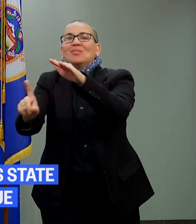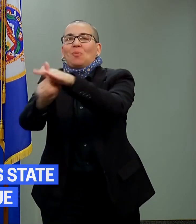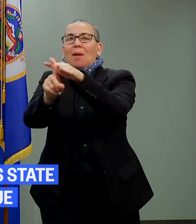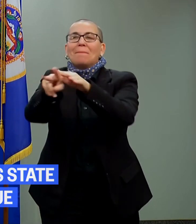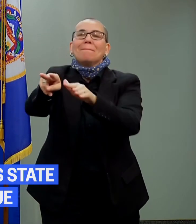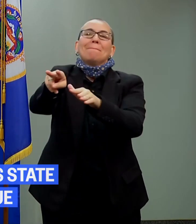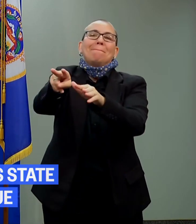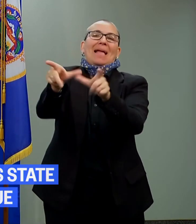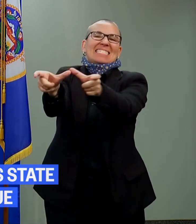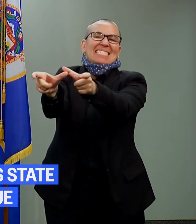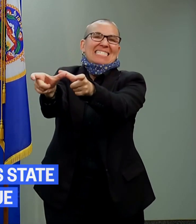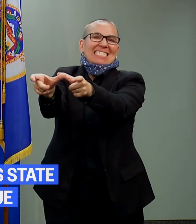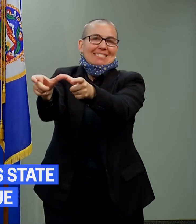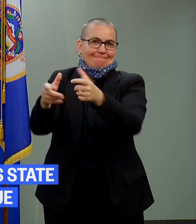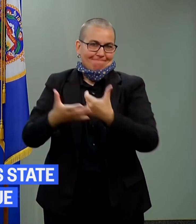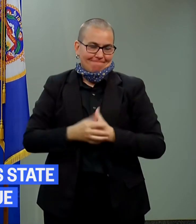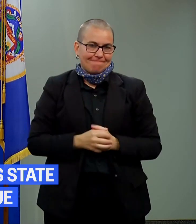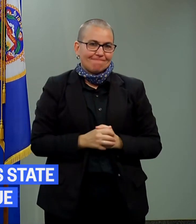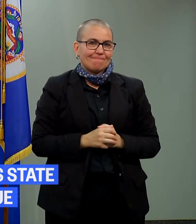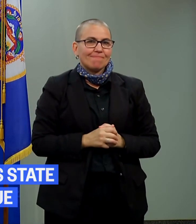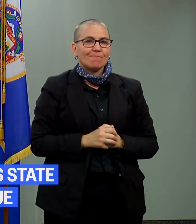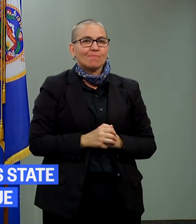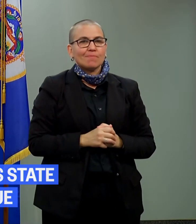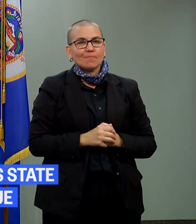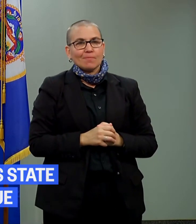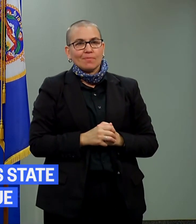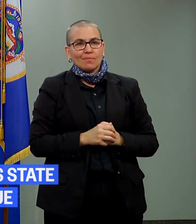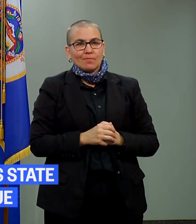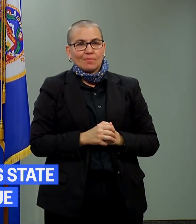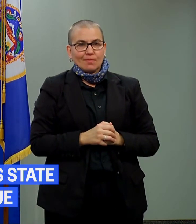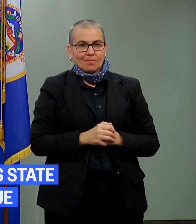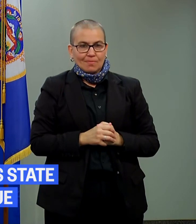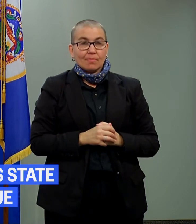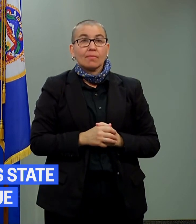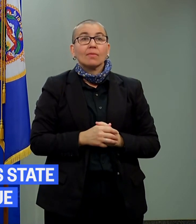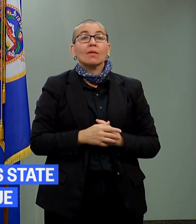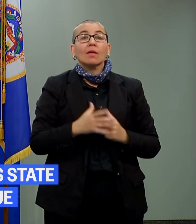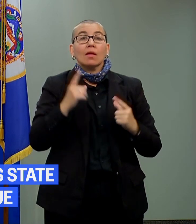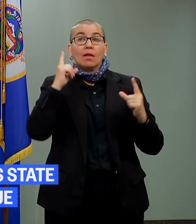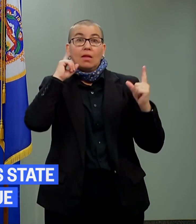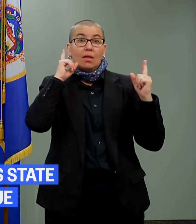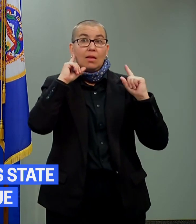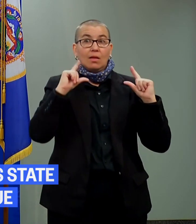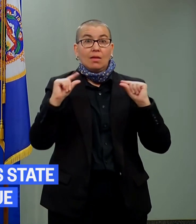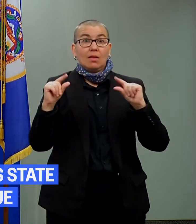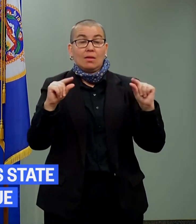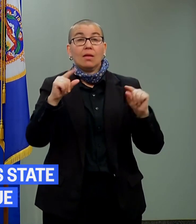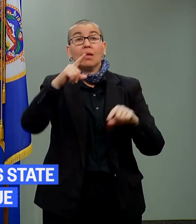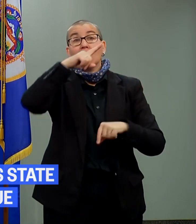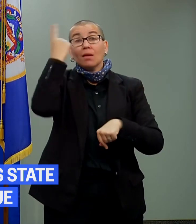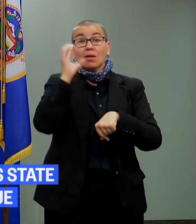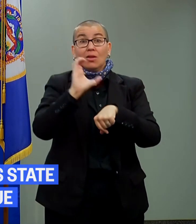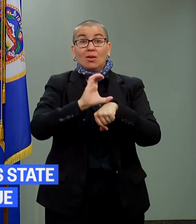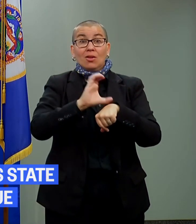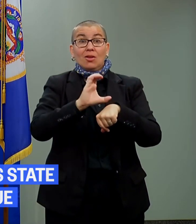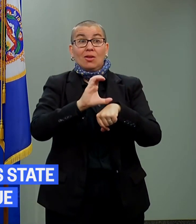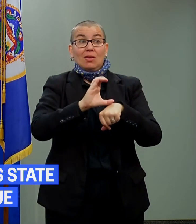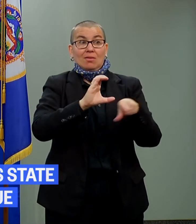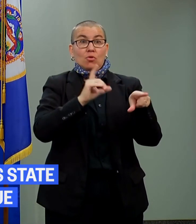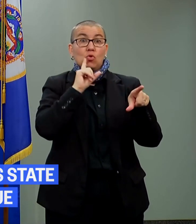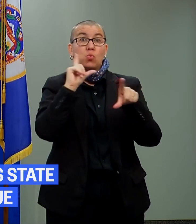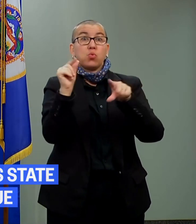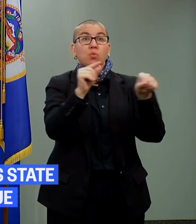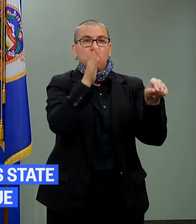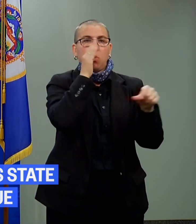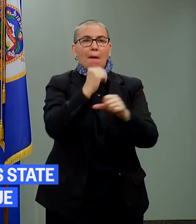alert church leaders when a set of rumors came that black churches were going to be attacked. We were able to alert some significant church